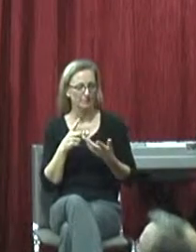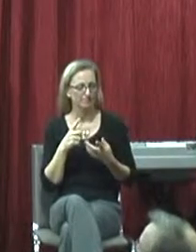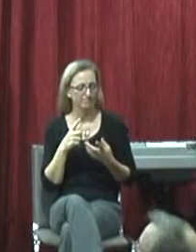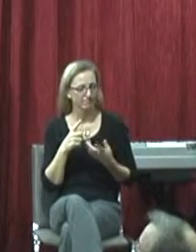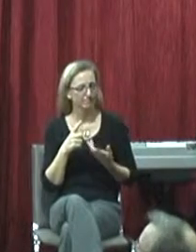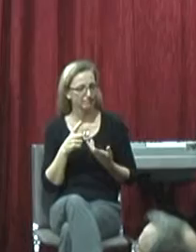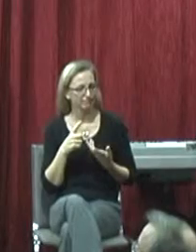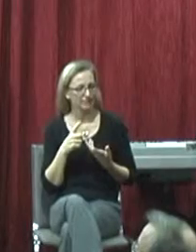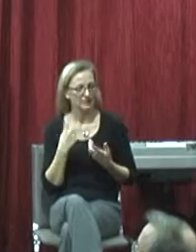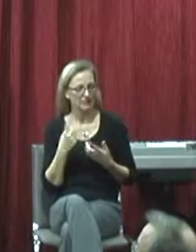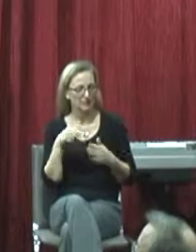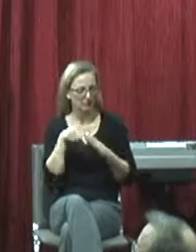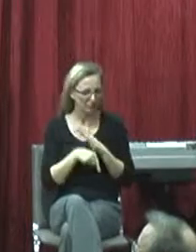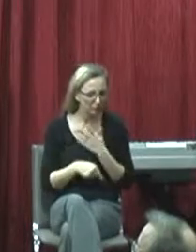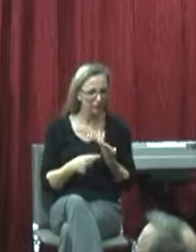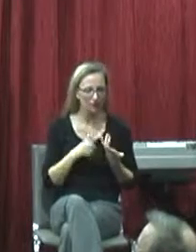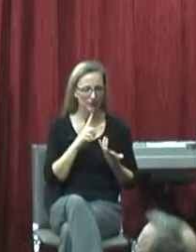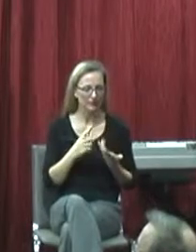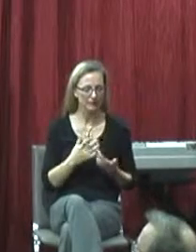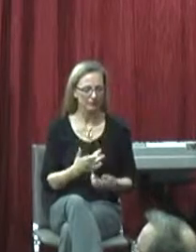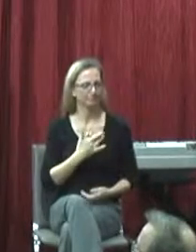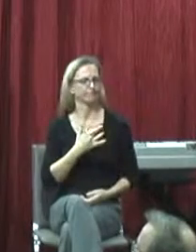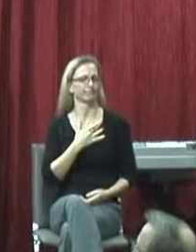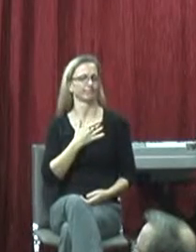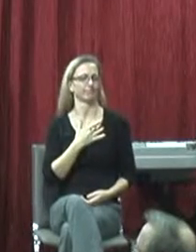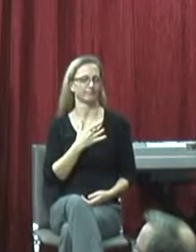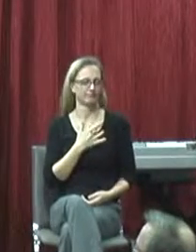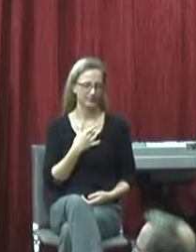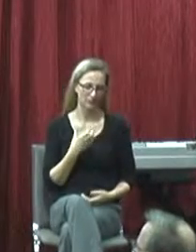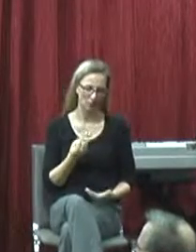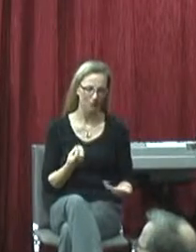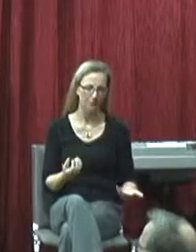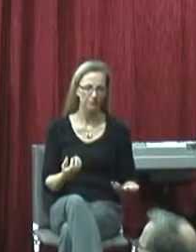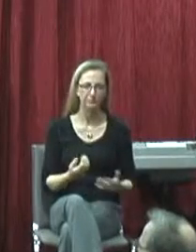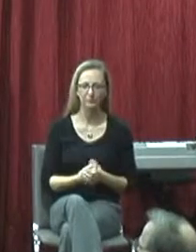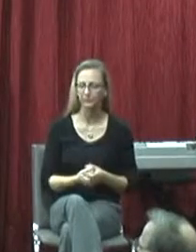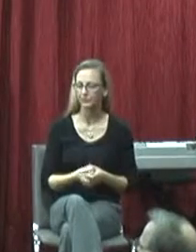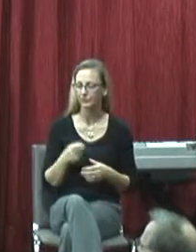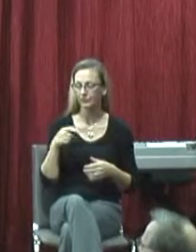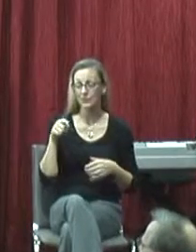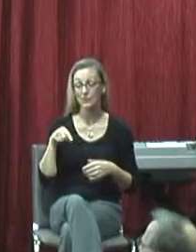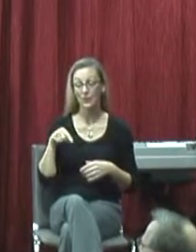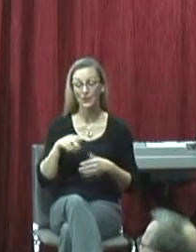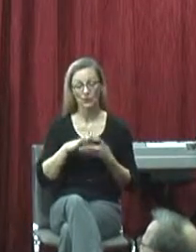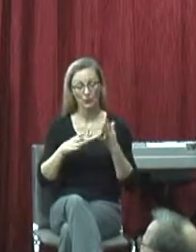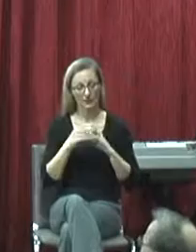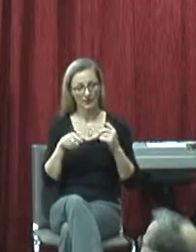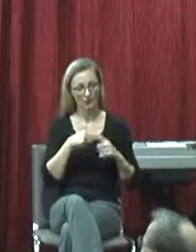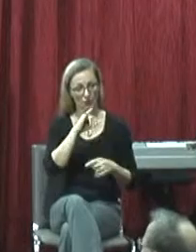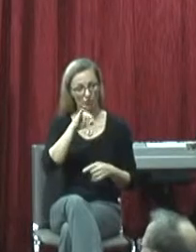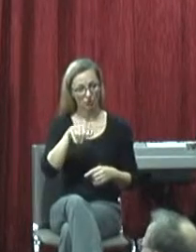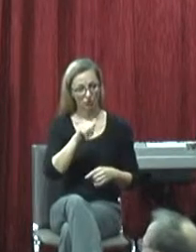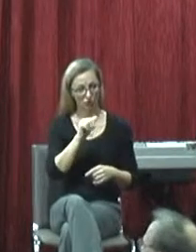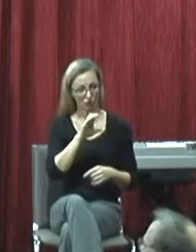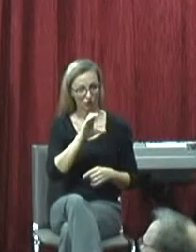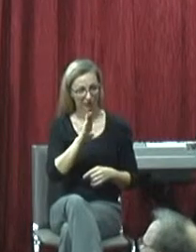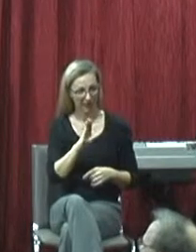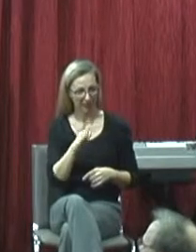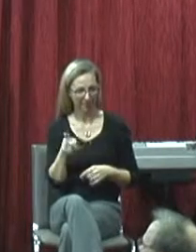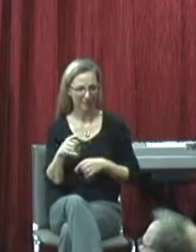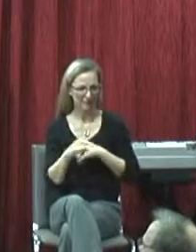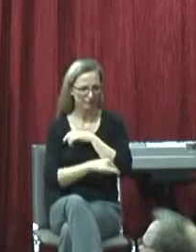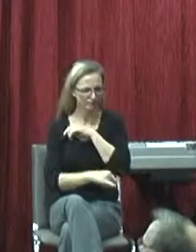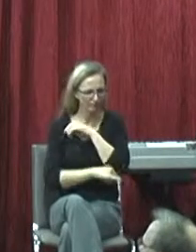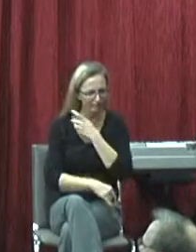here. This is a story about Jacob. And as a young man, he cheated his brother Esau out of his birthright and his